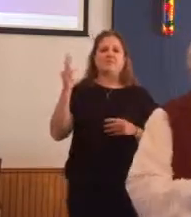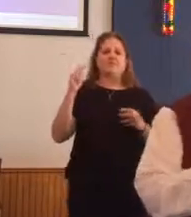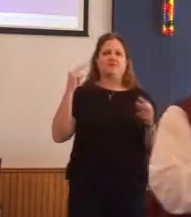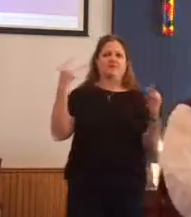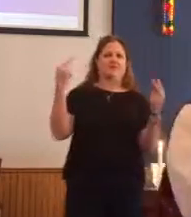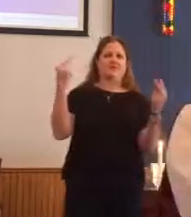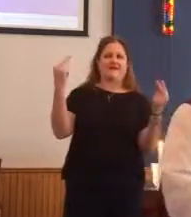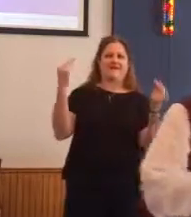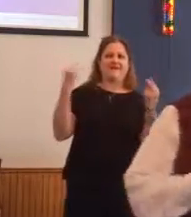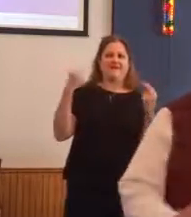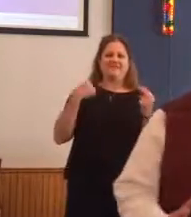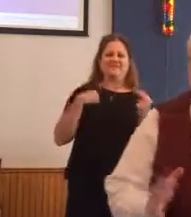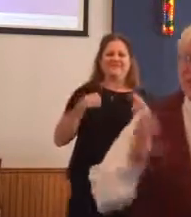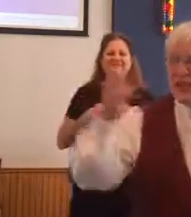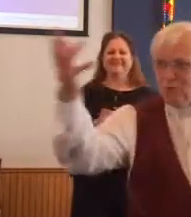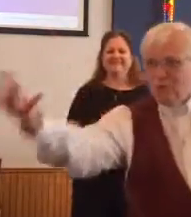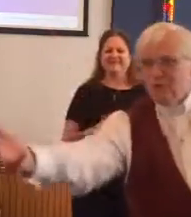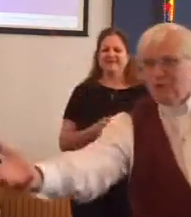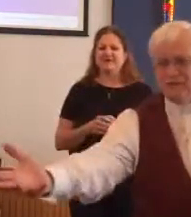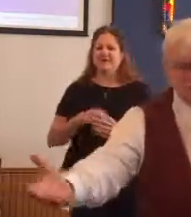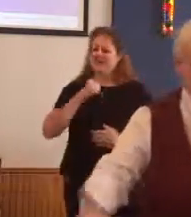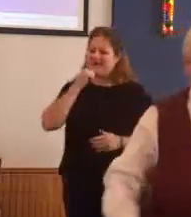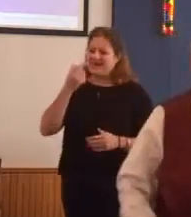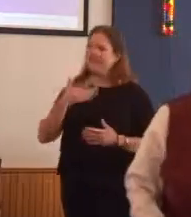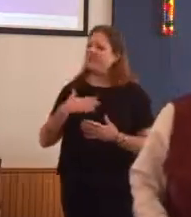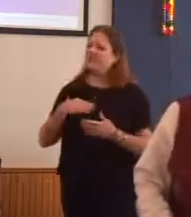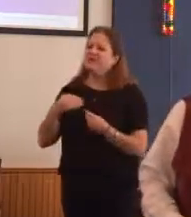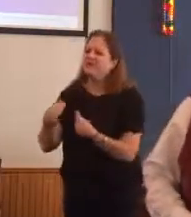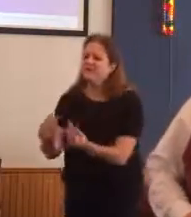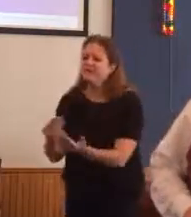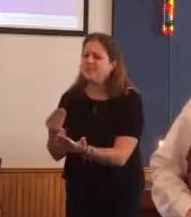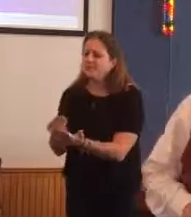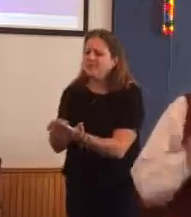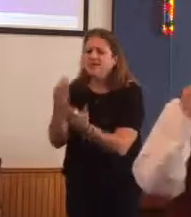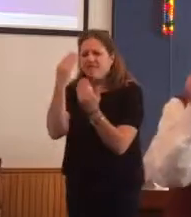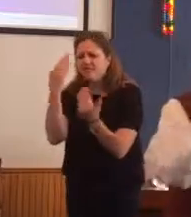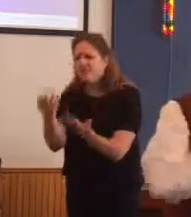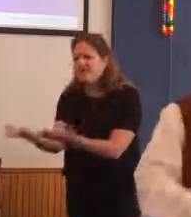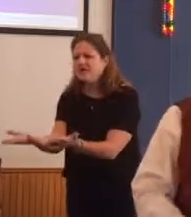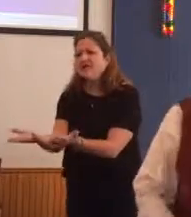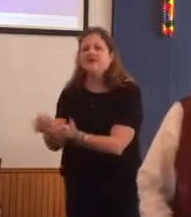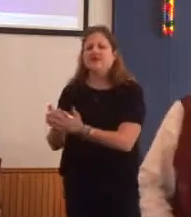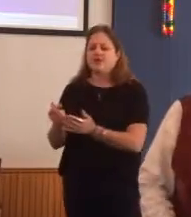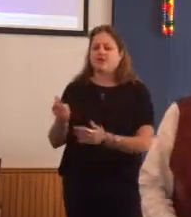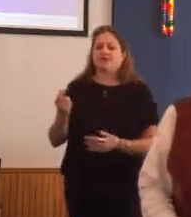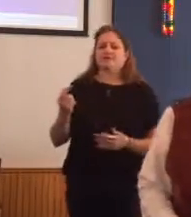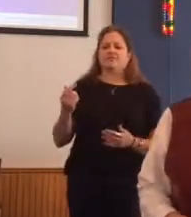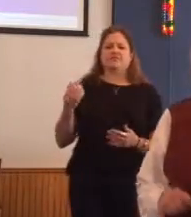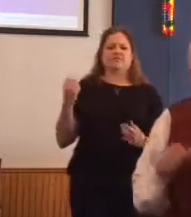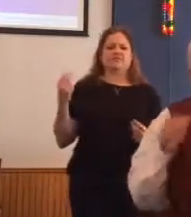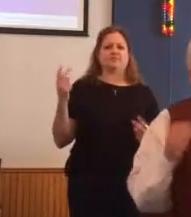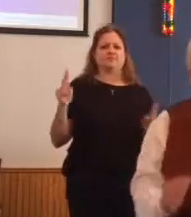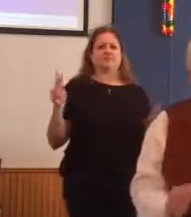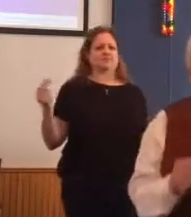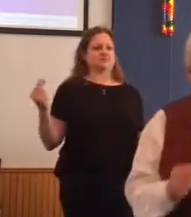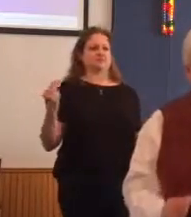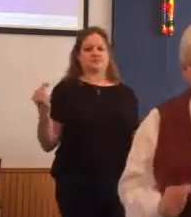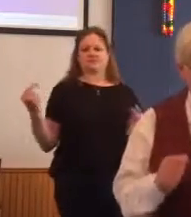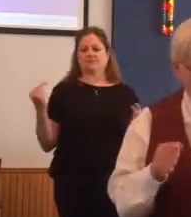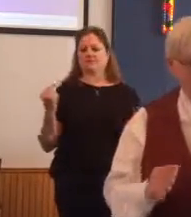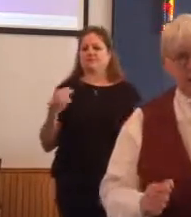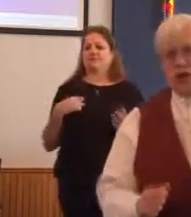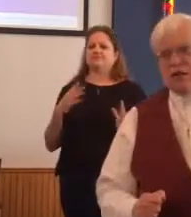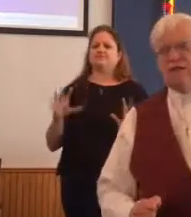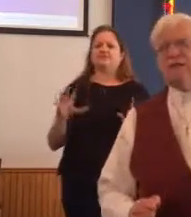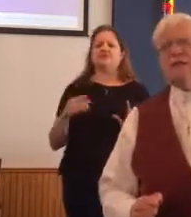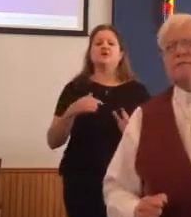Not because the cause is good and worth our giving money. It means that sometimes our actions